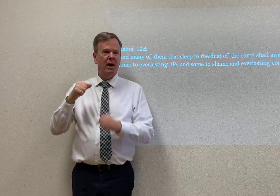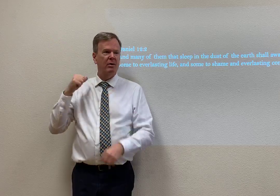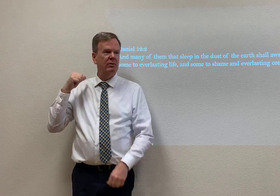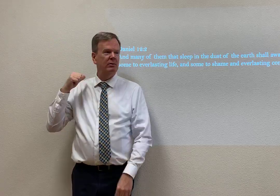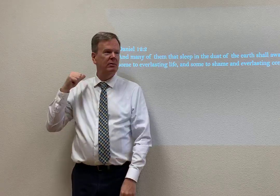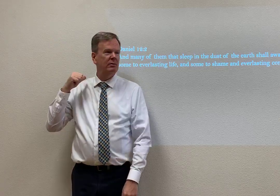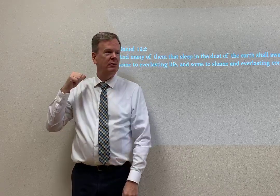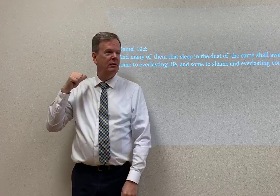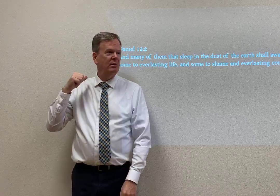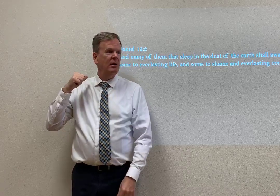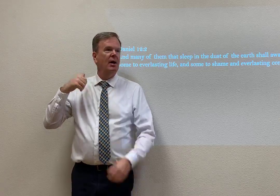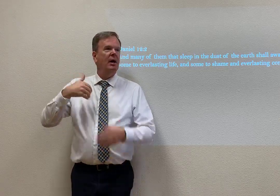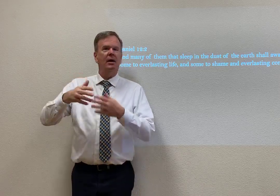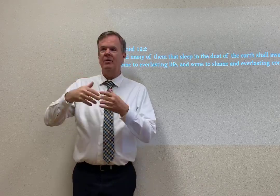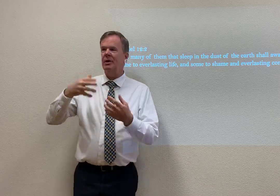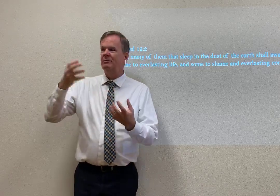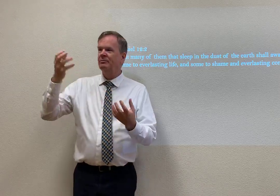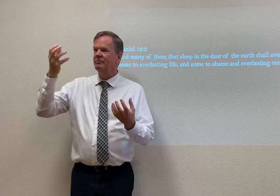Someone's hitting this wall behind me, I can feel it. Anyways,